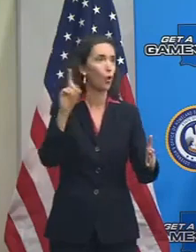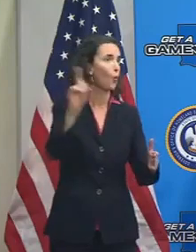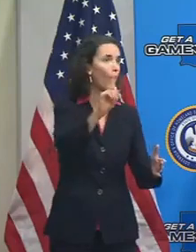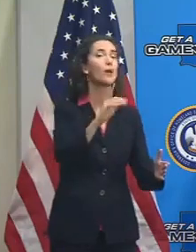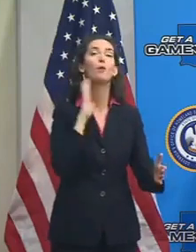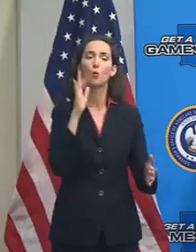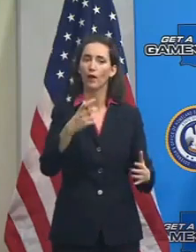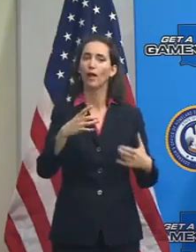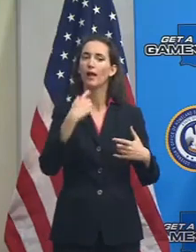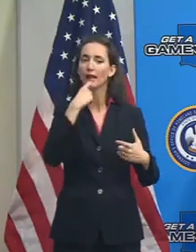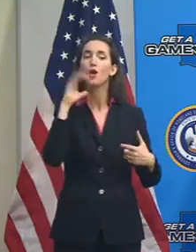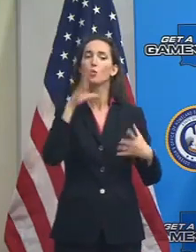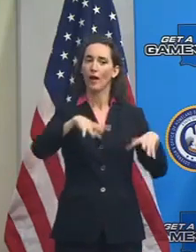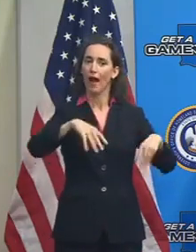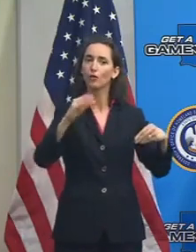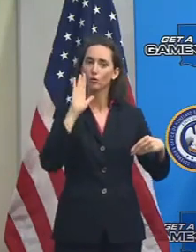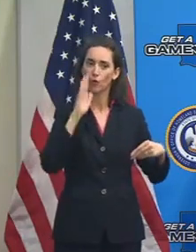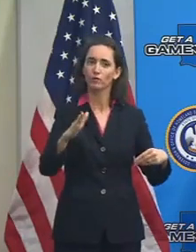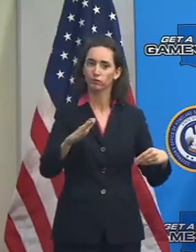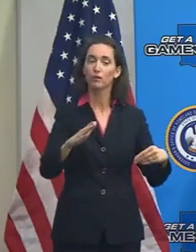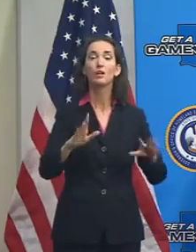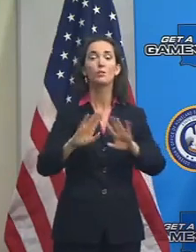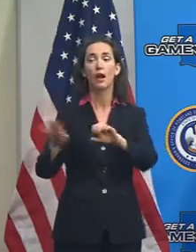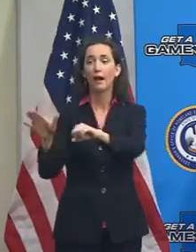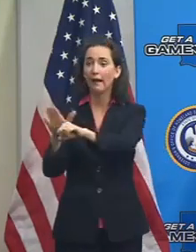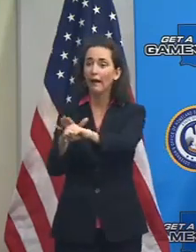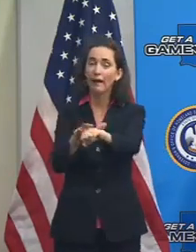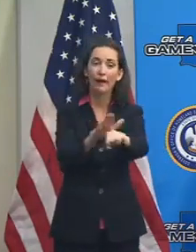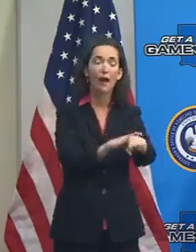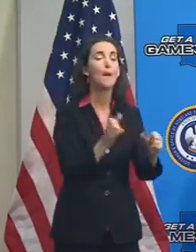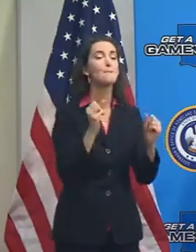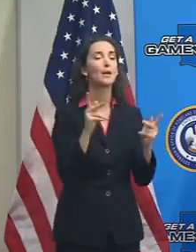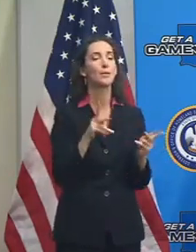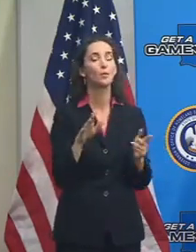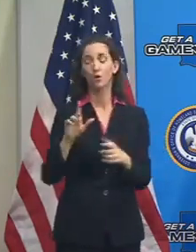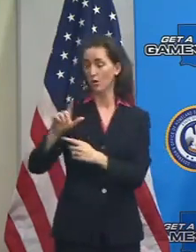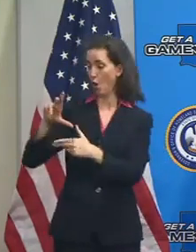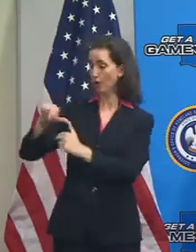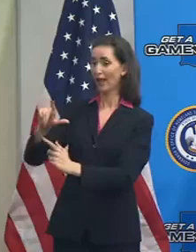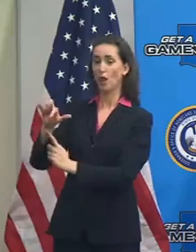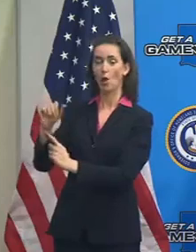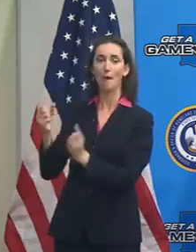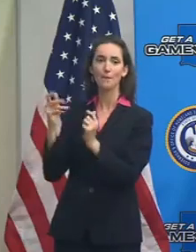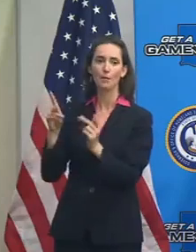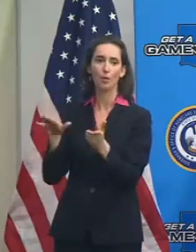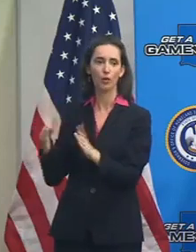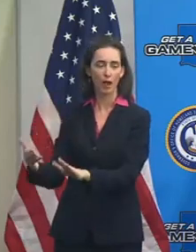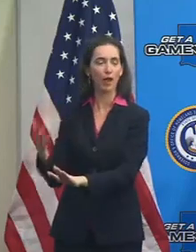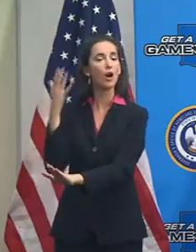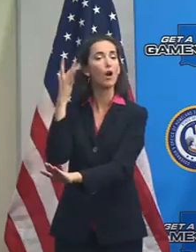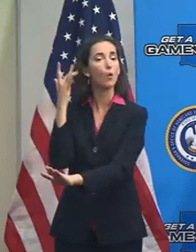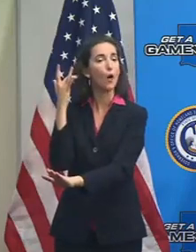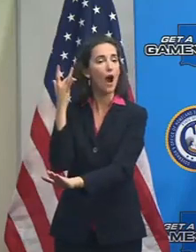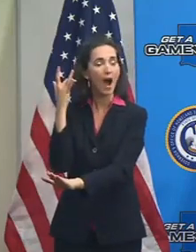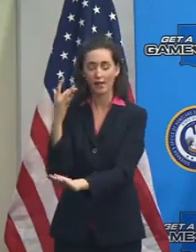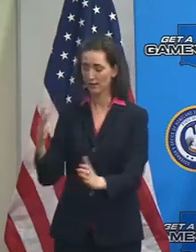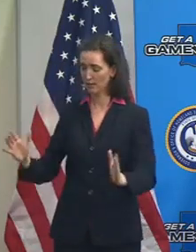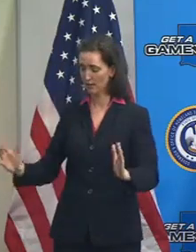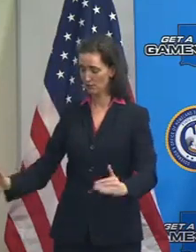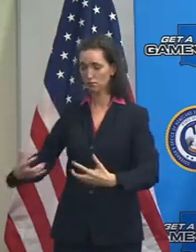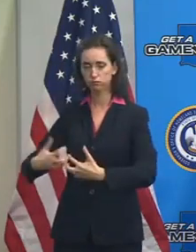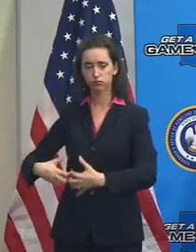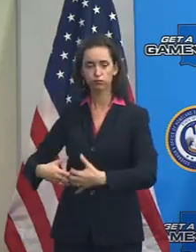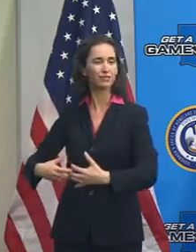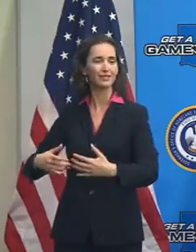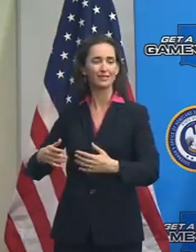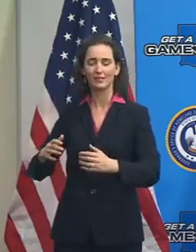outages, we do want to remind people that a number of deaths after Laura were caused because of unsafe